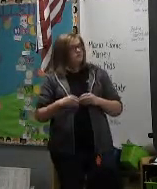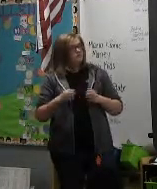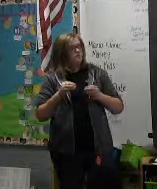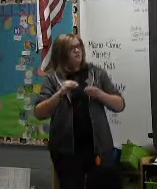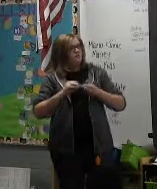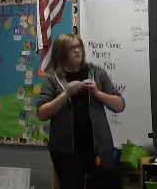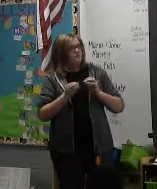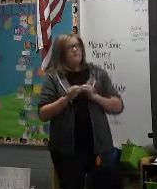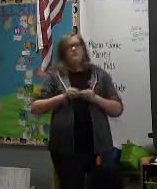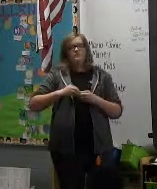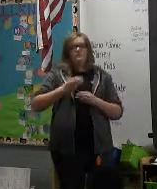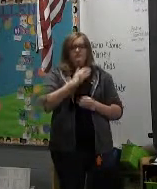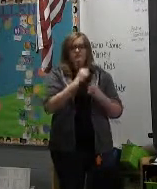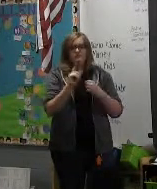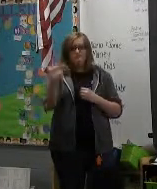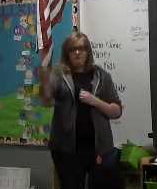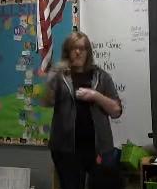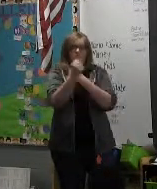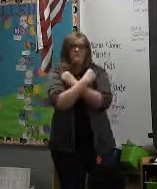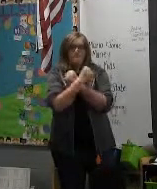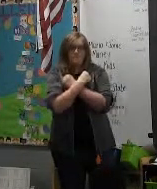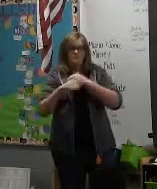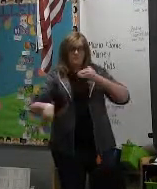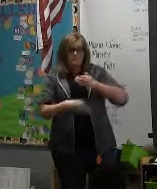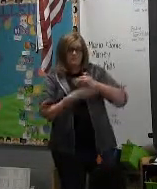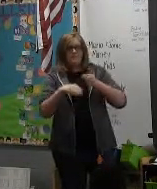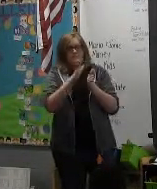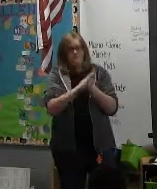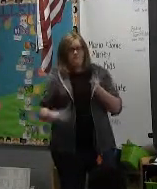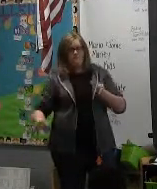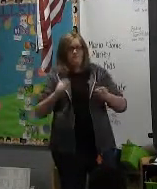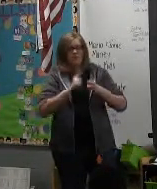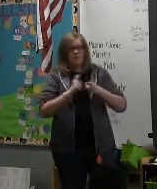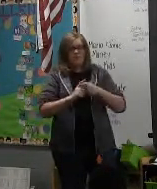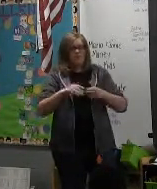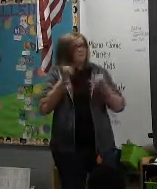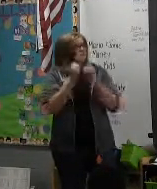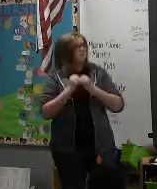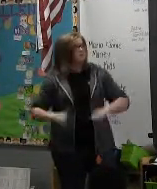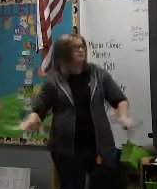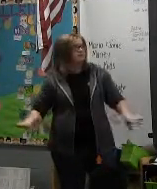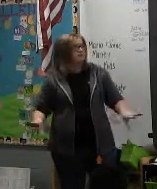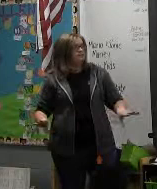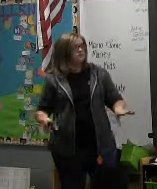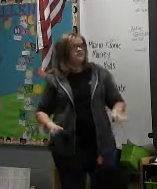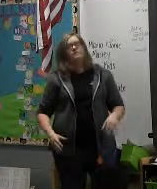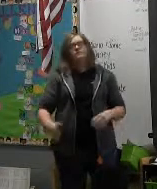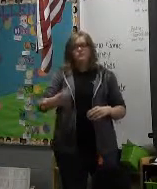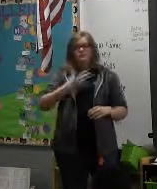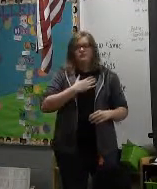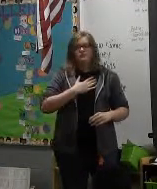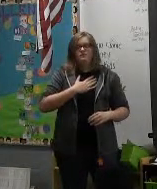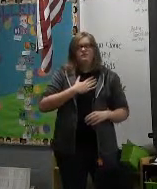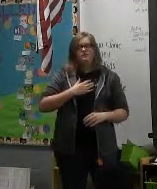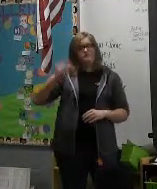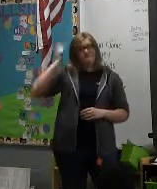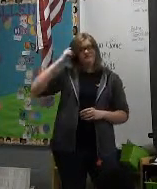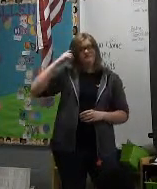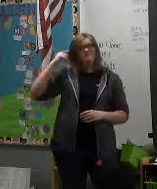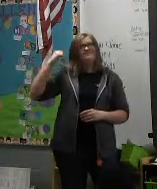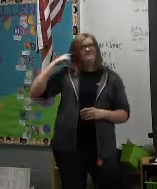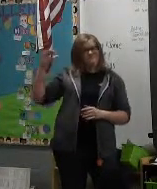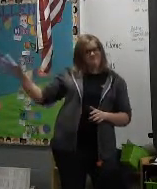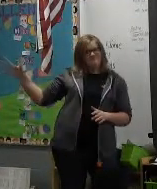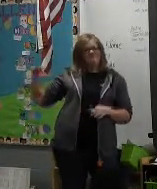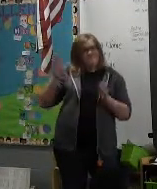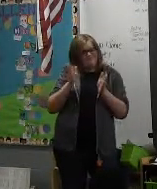numbers. He loved to add, subtract, multiply, and divide. I know